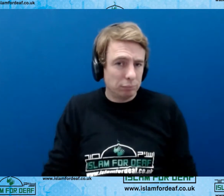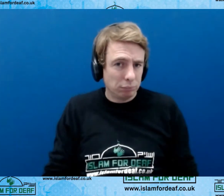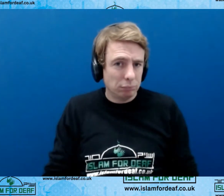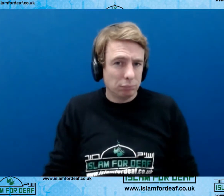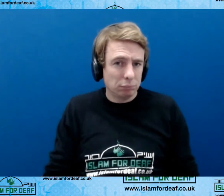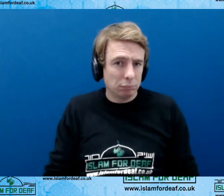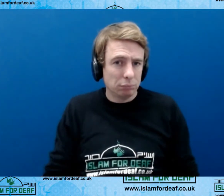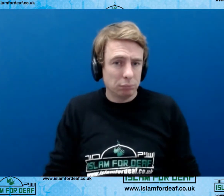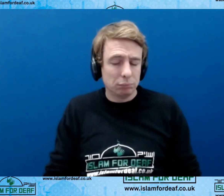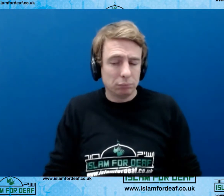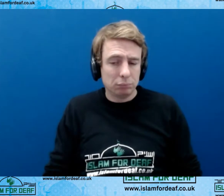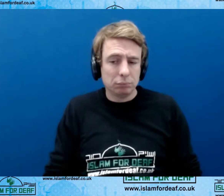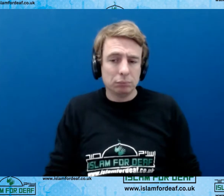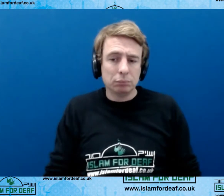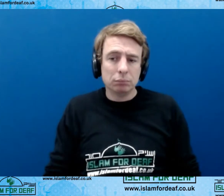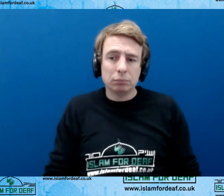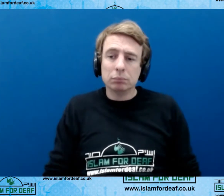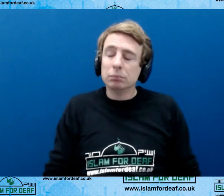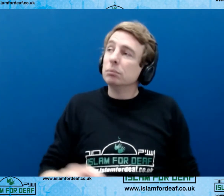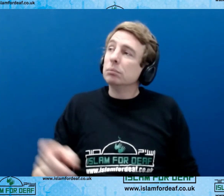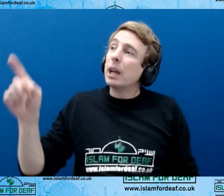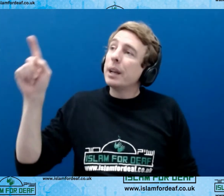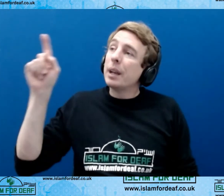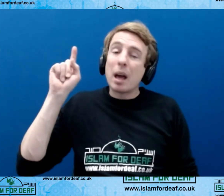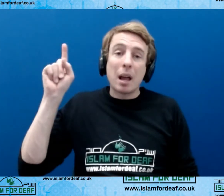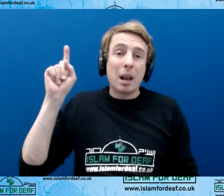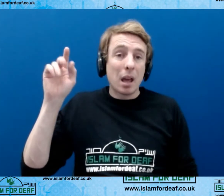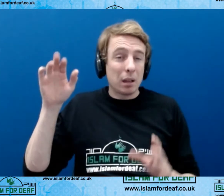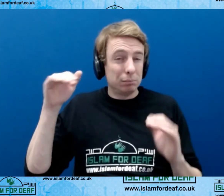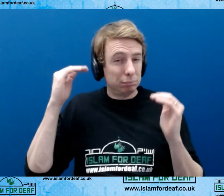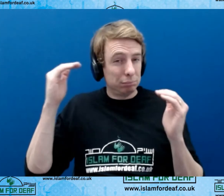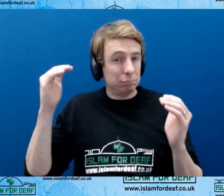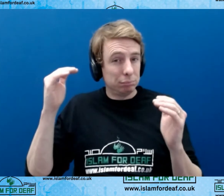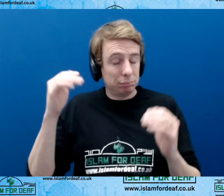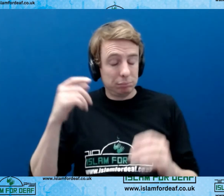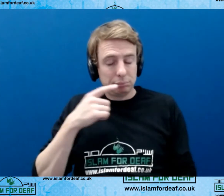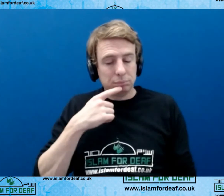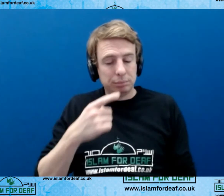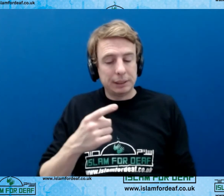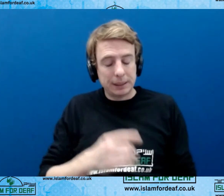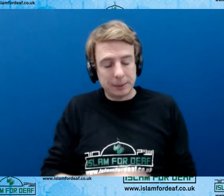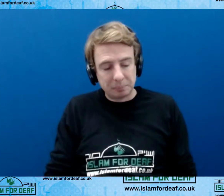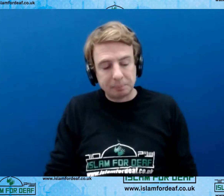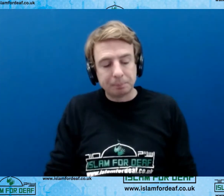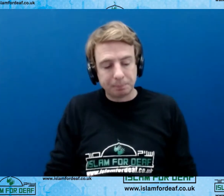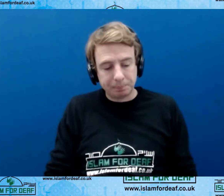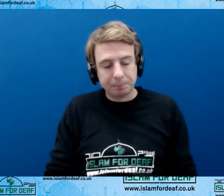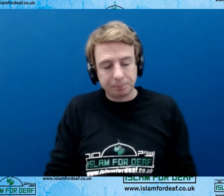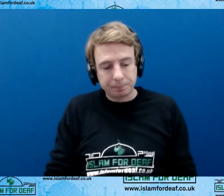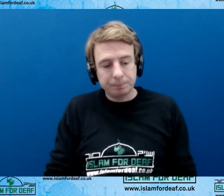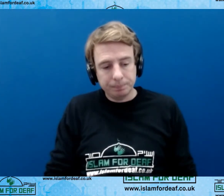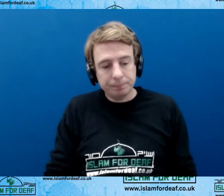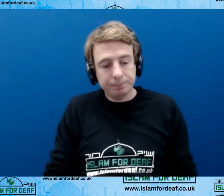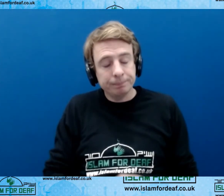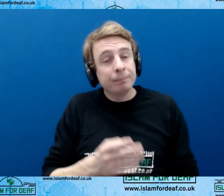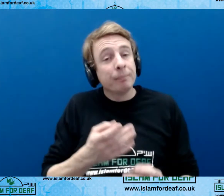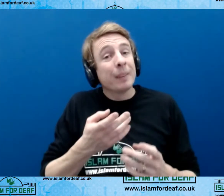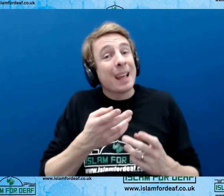Most High said, and indeed call amongst the people that if you give thanks, that I will increase